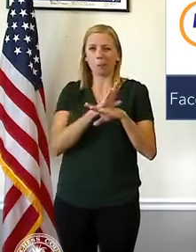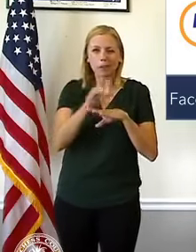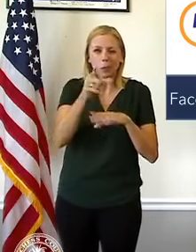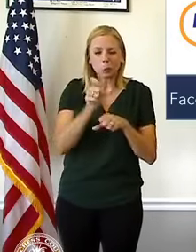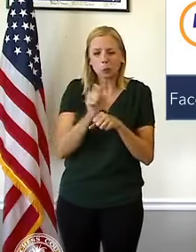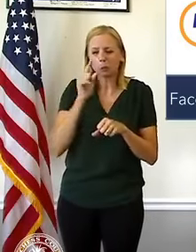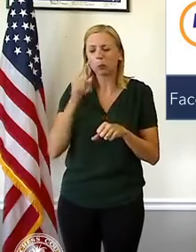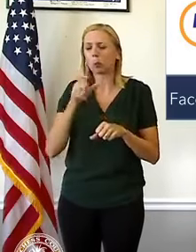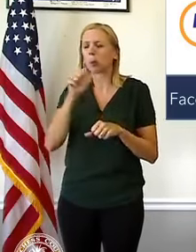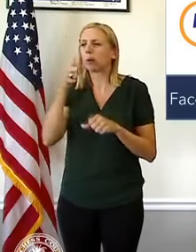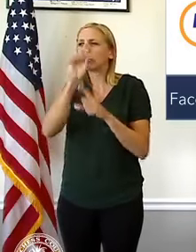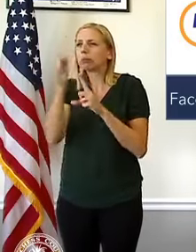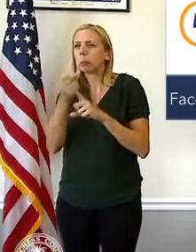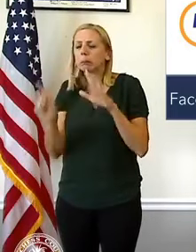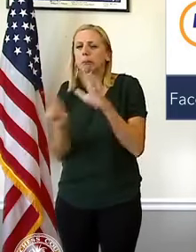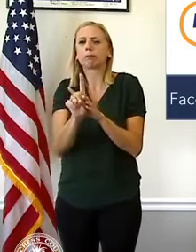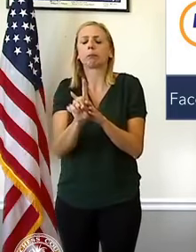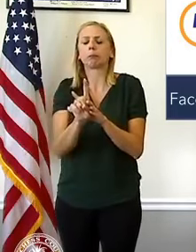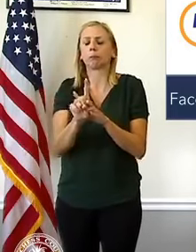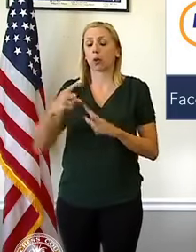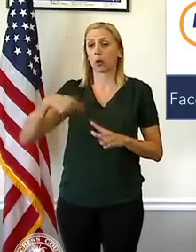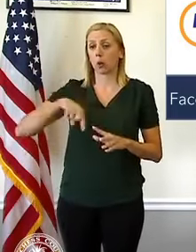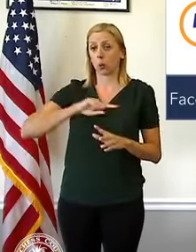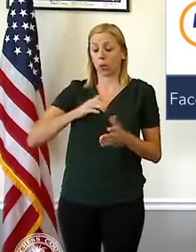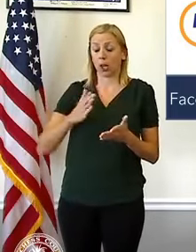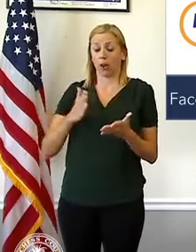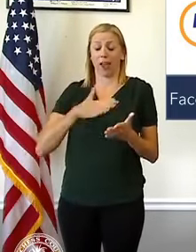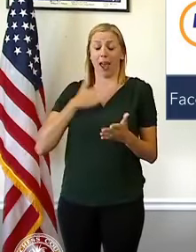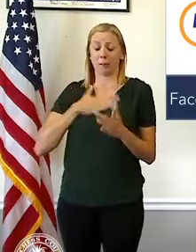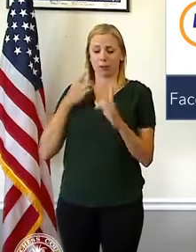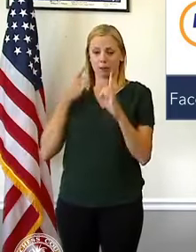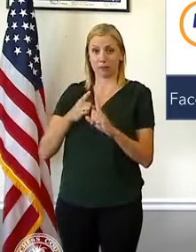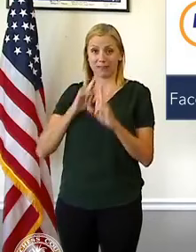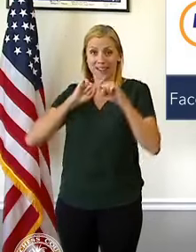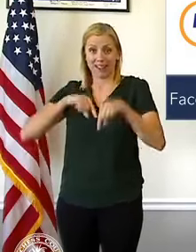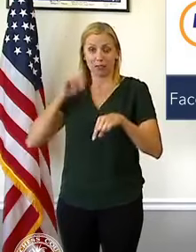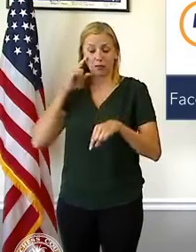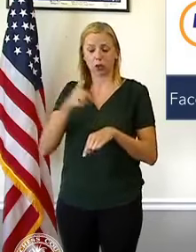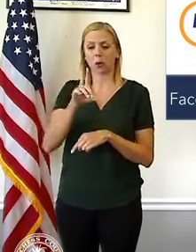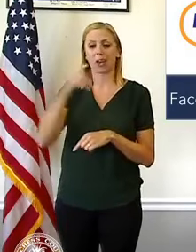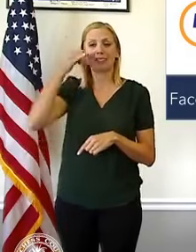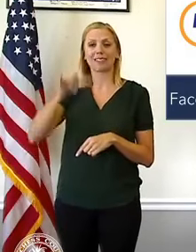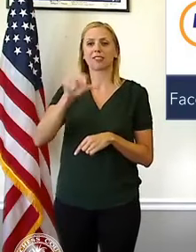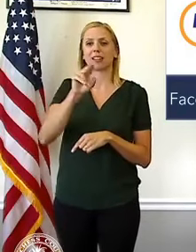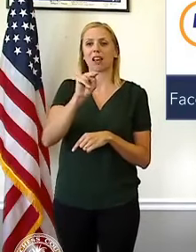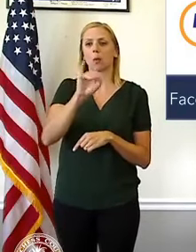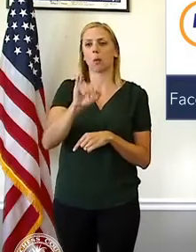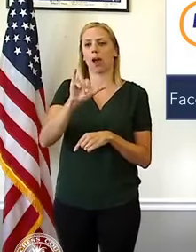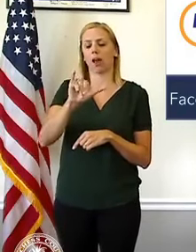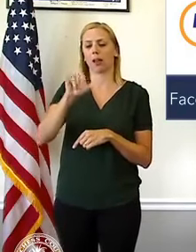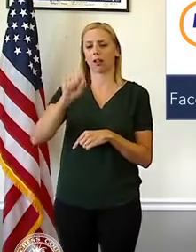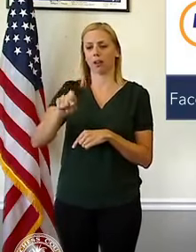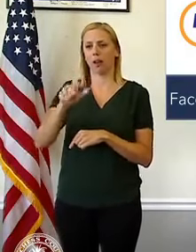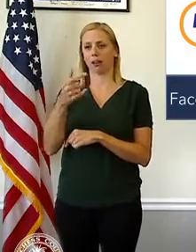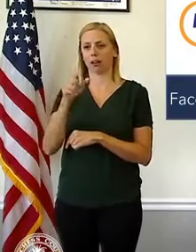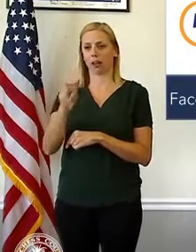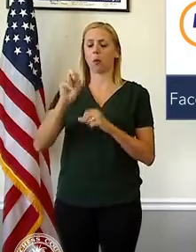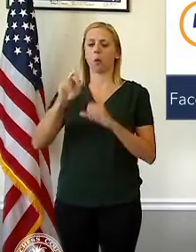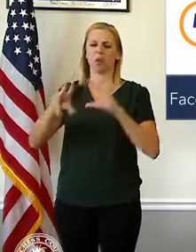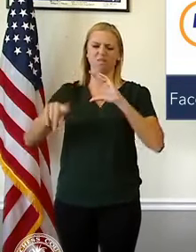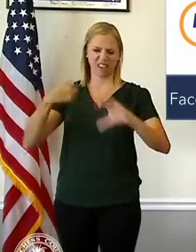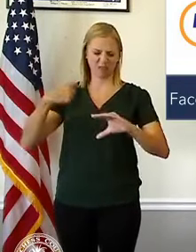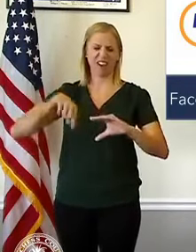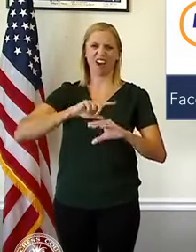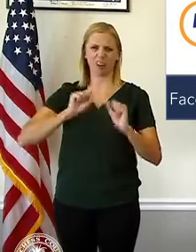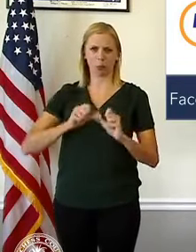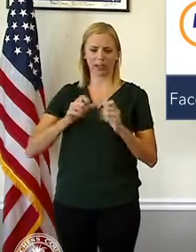particular situation, we're happy to try to get you an answer. You can visit duchessny.gov or email us when you visit the website, and we'll try to